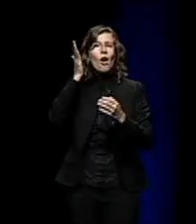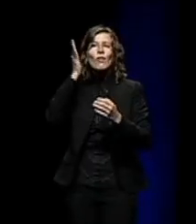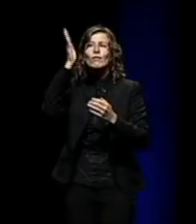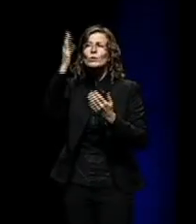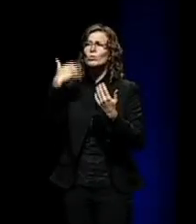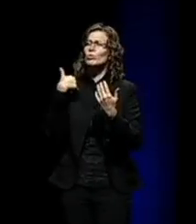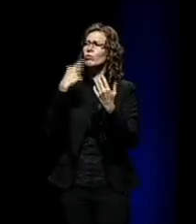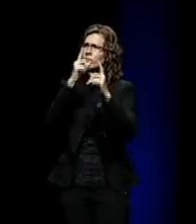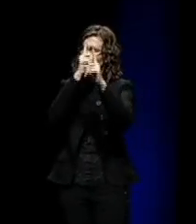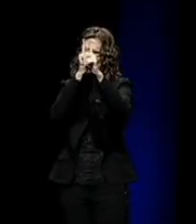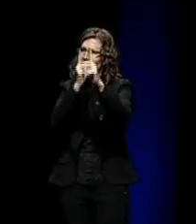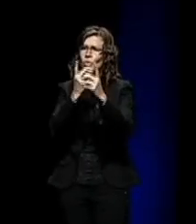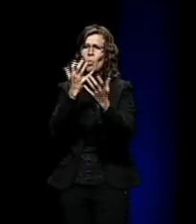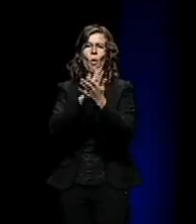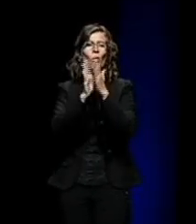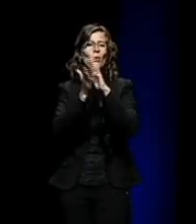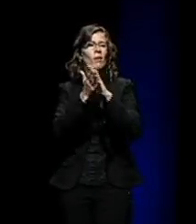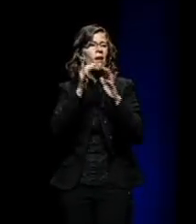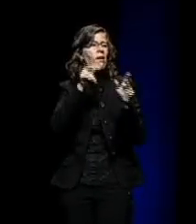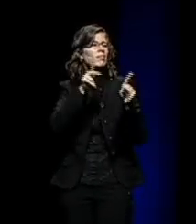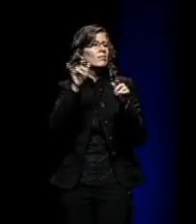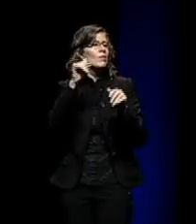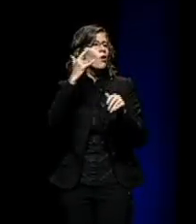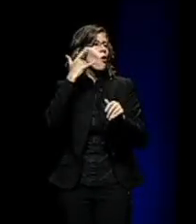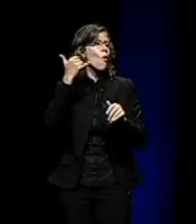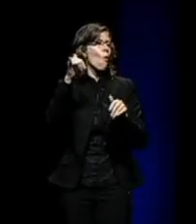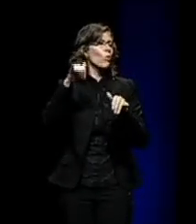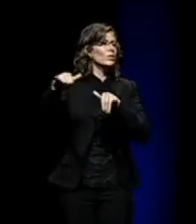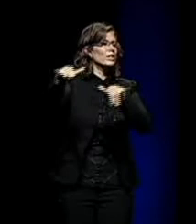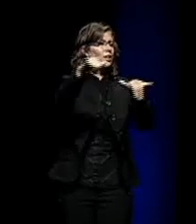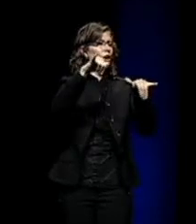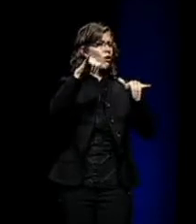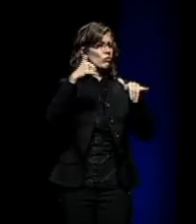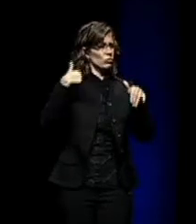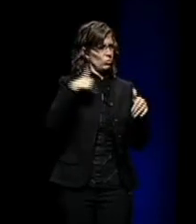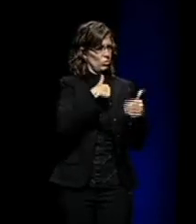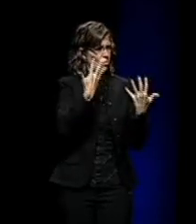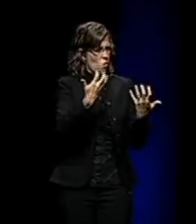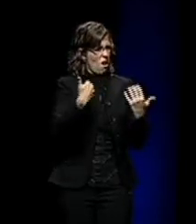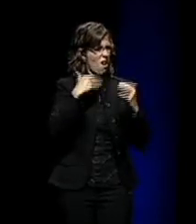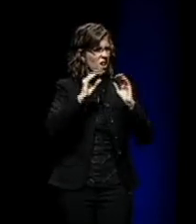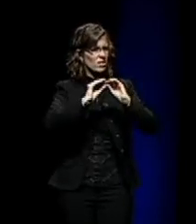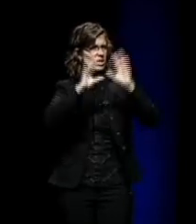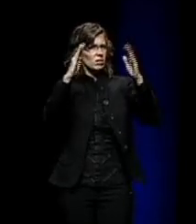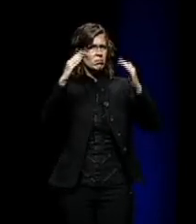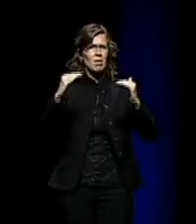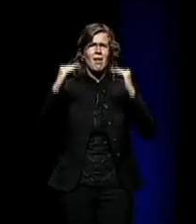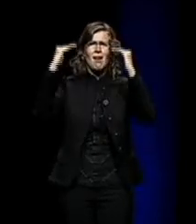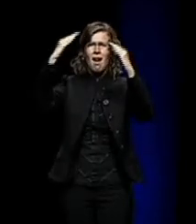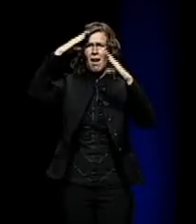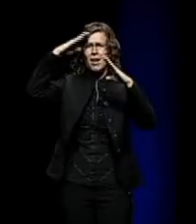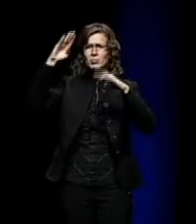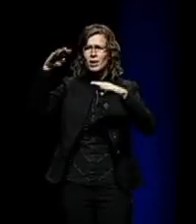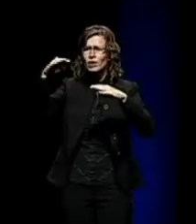RID has very high standards. It wants to be the gold standard. It provides clarity. It inform and empowers